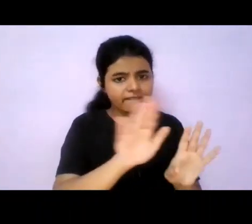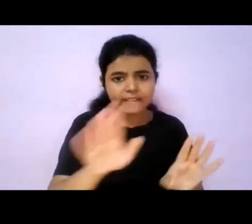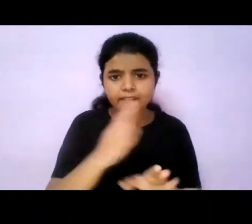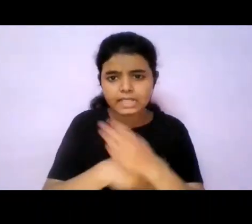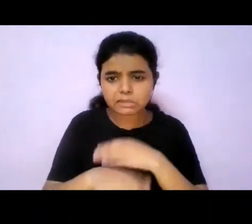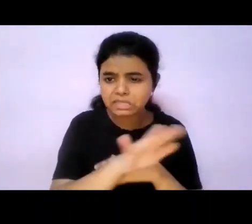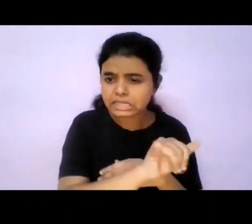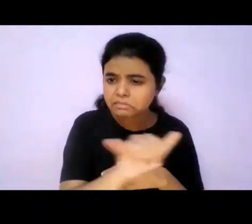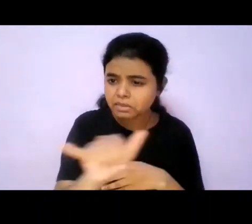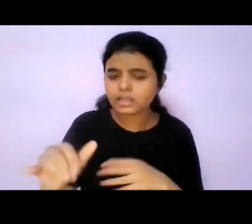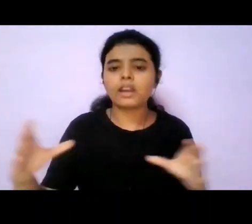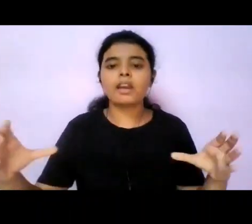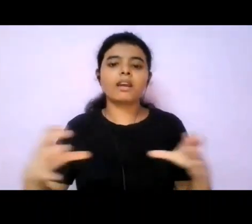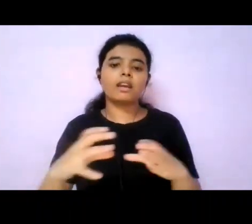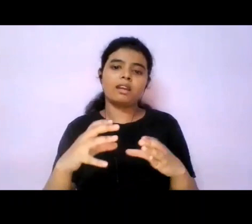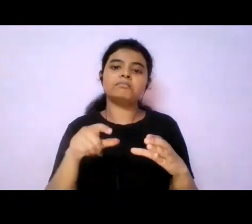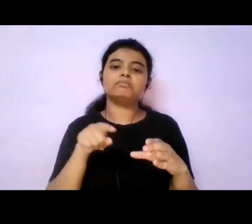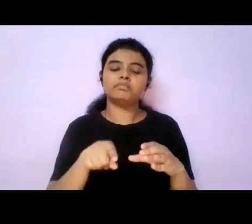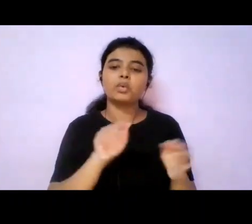another.